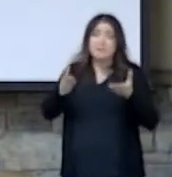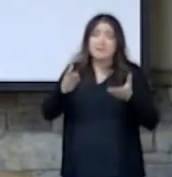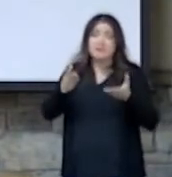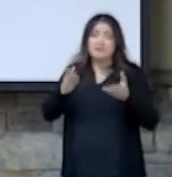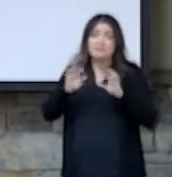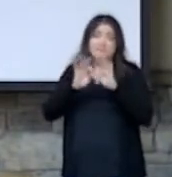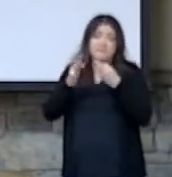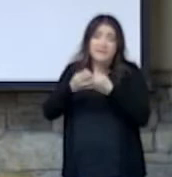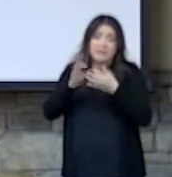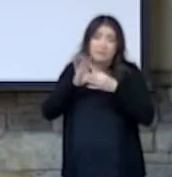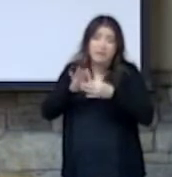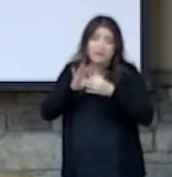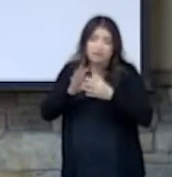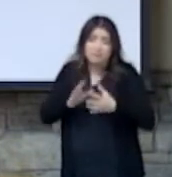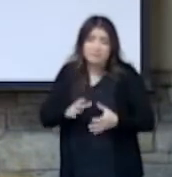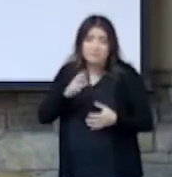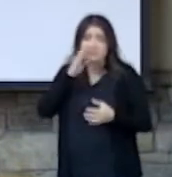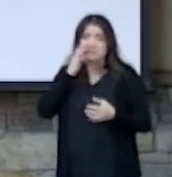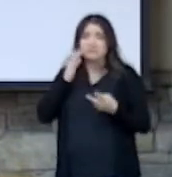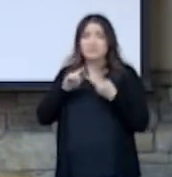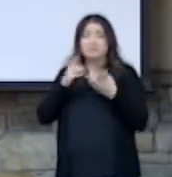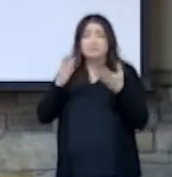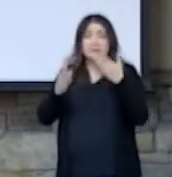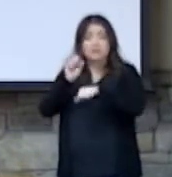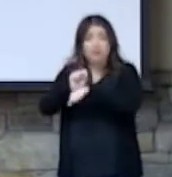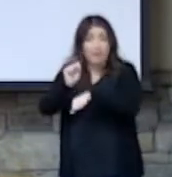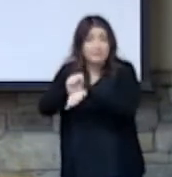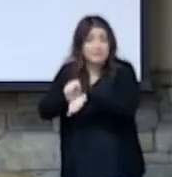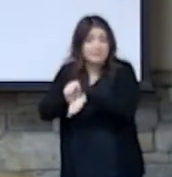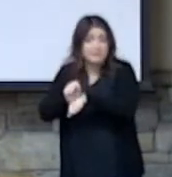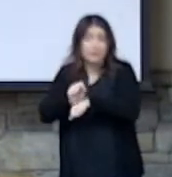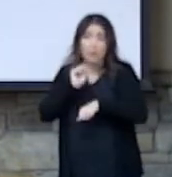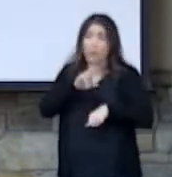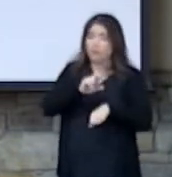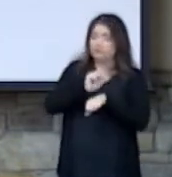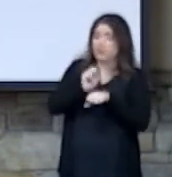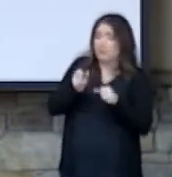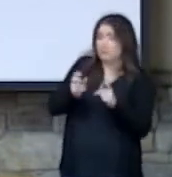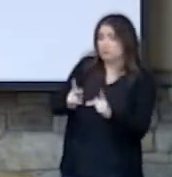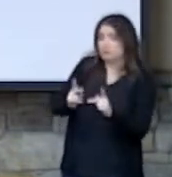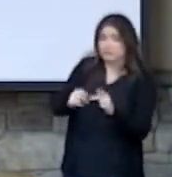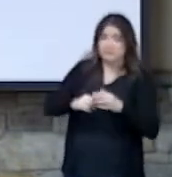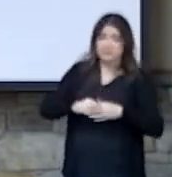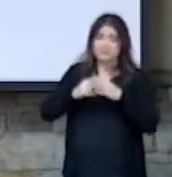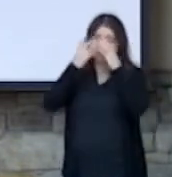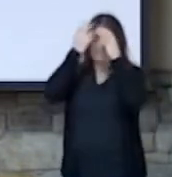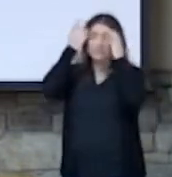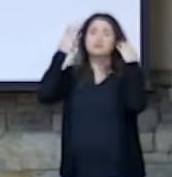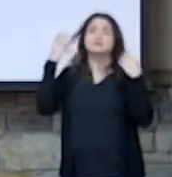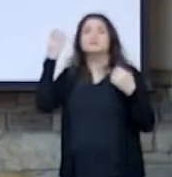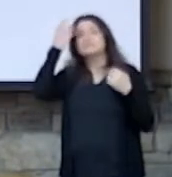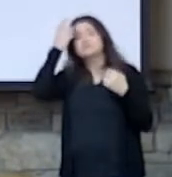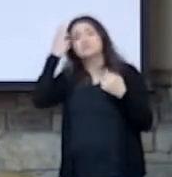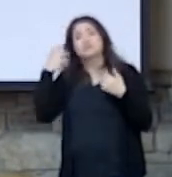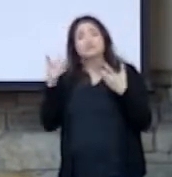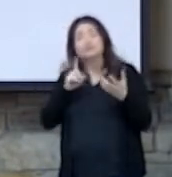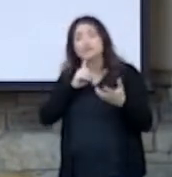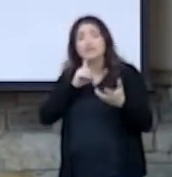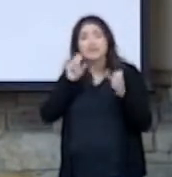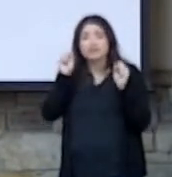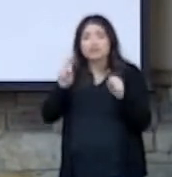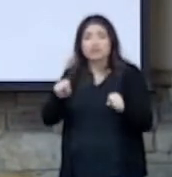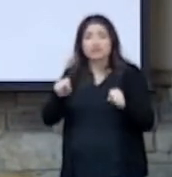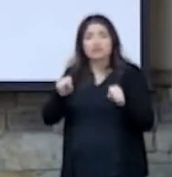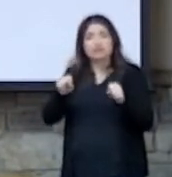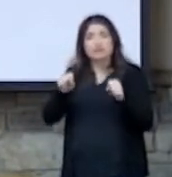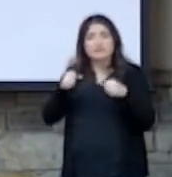relationships. Maybe it costs jobs or job opportunities. Could have cost any number of things. But you see,